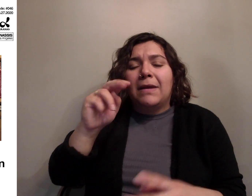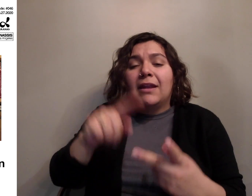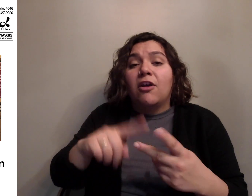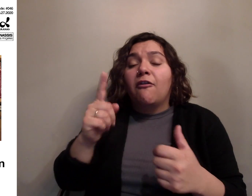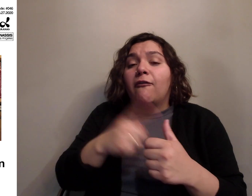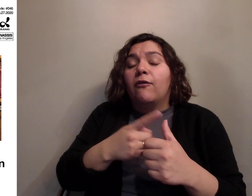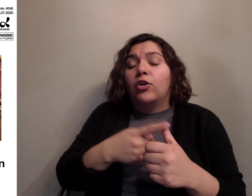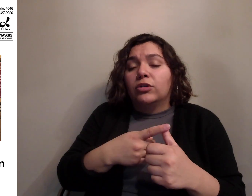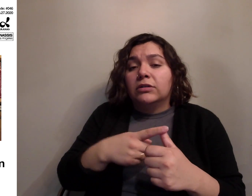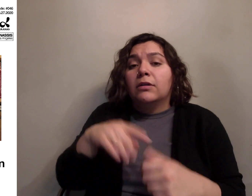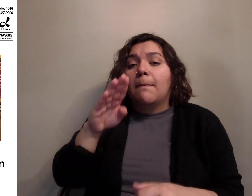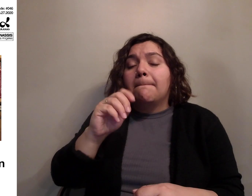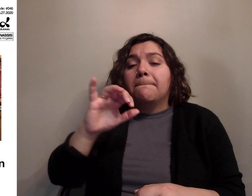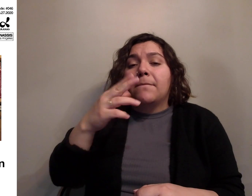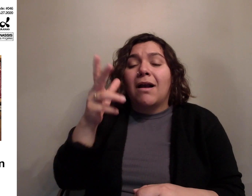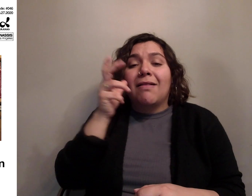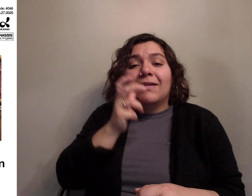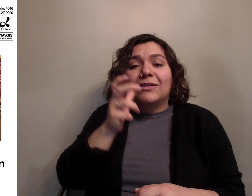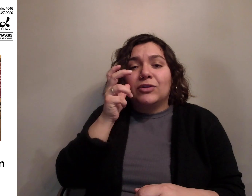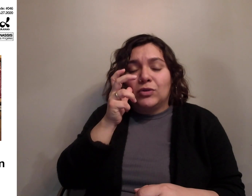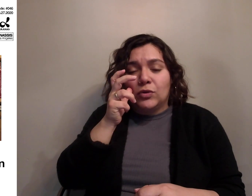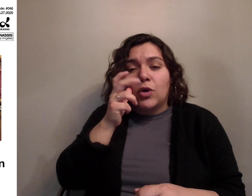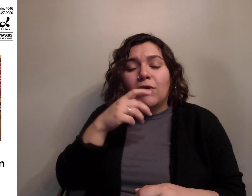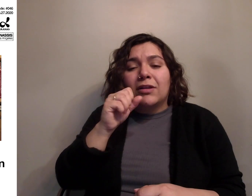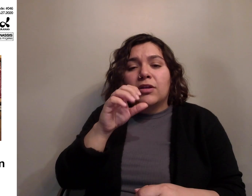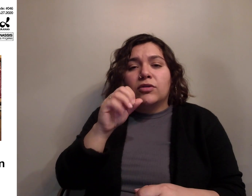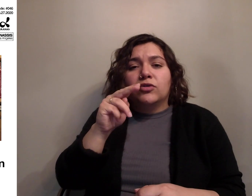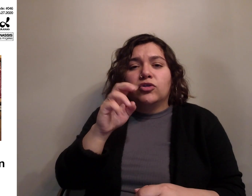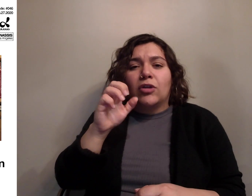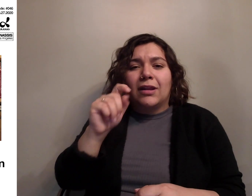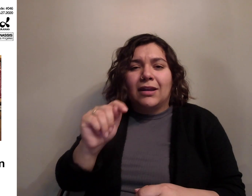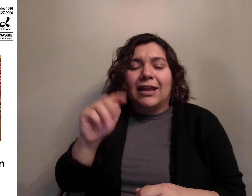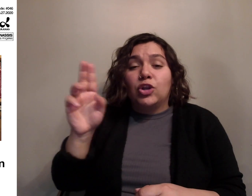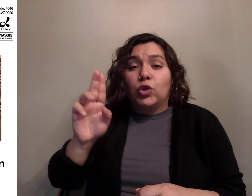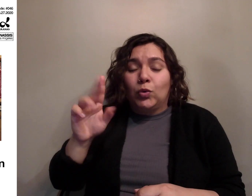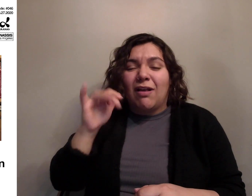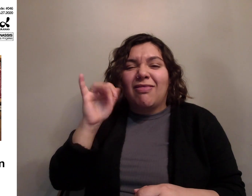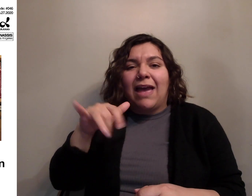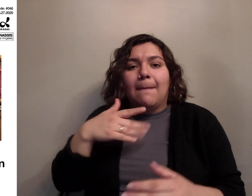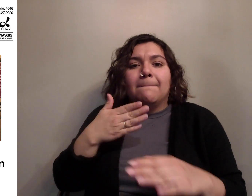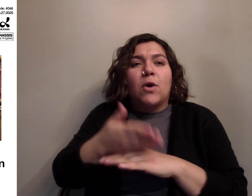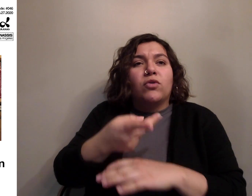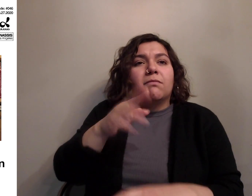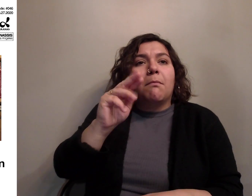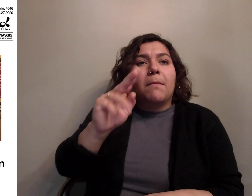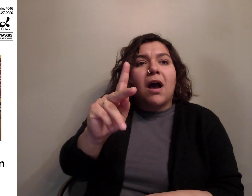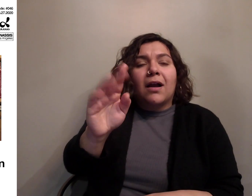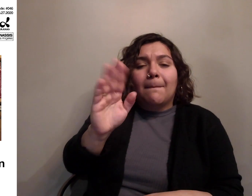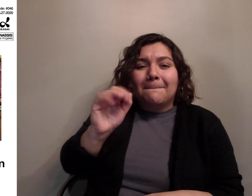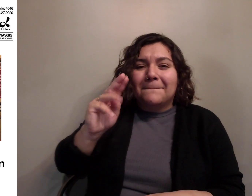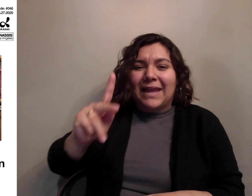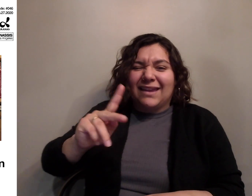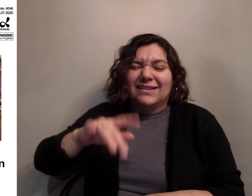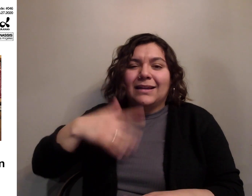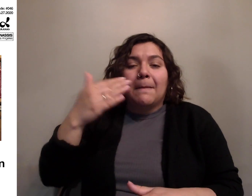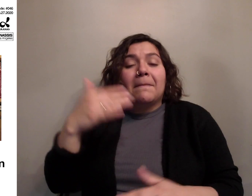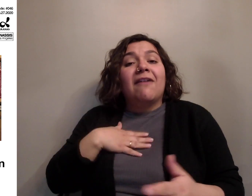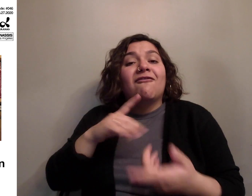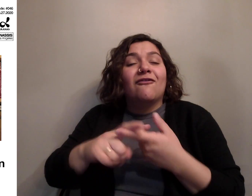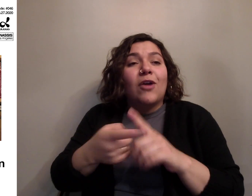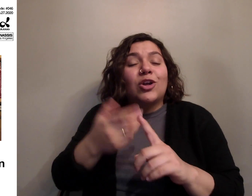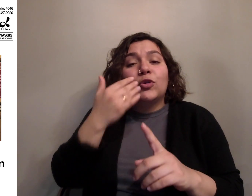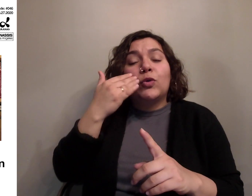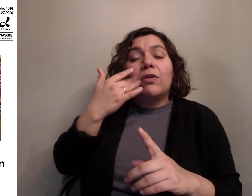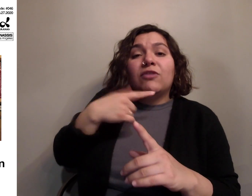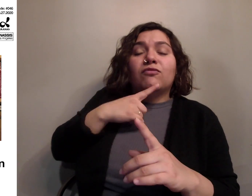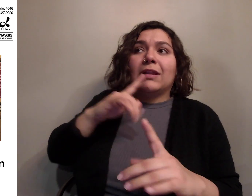first rock I listened to was Pere Ubu and Sonic Youth, these quite dissonant post-punk bands. And my